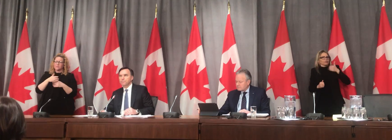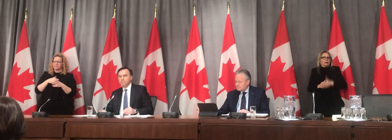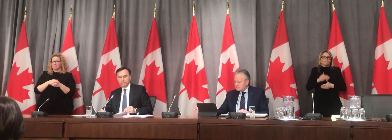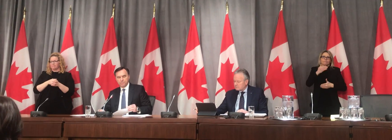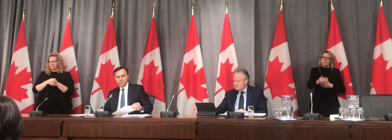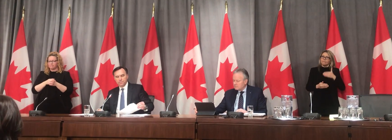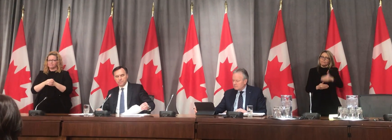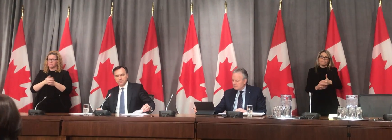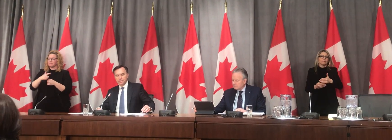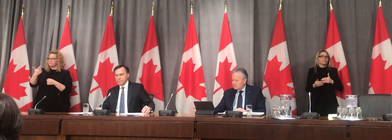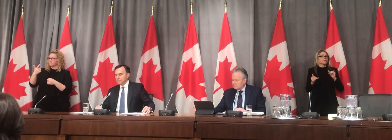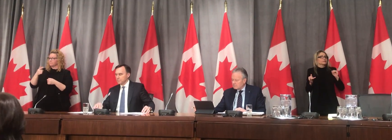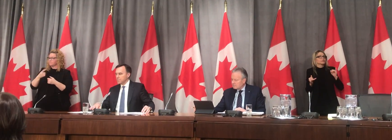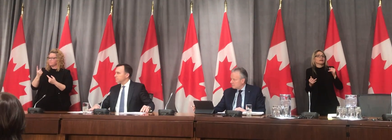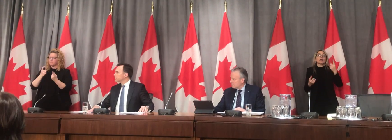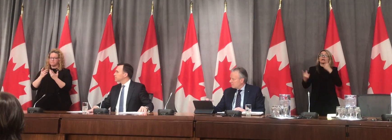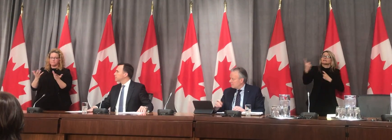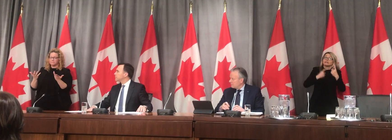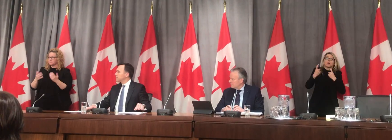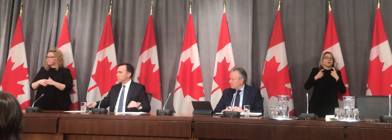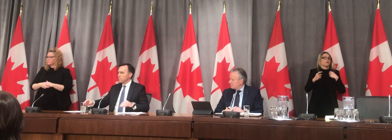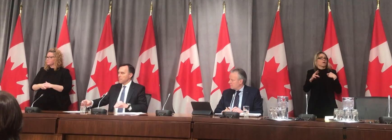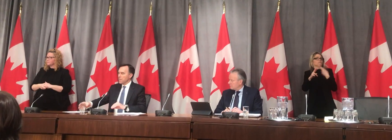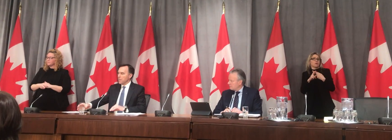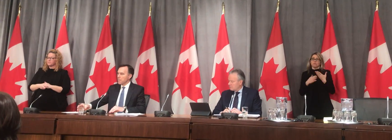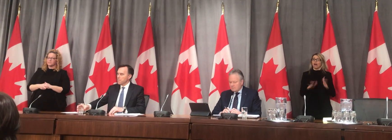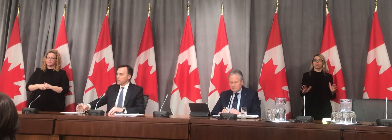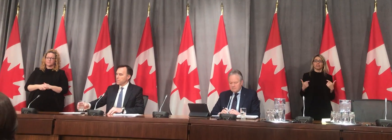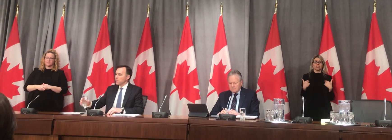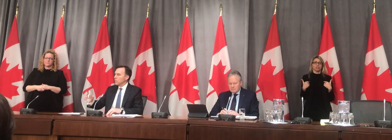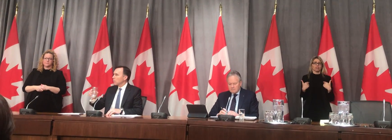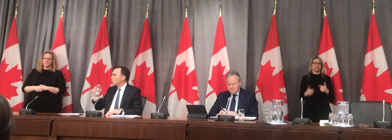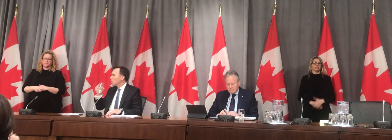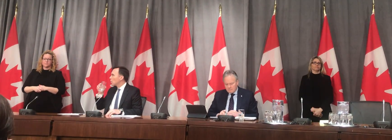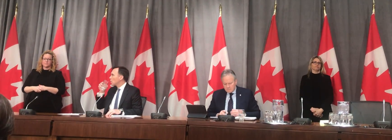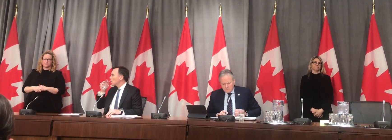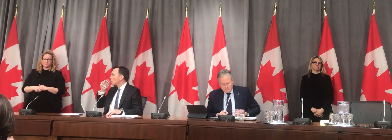Hi everyone, so we will be working in blocks of 3 questions. We'll start by 3